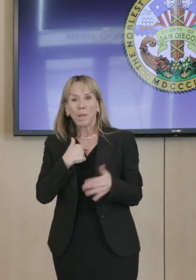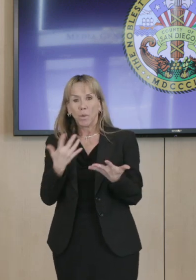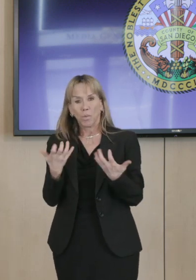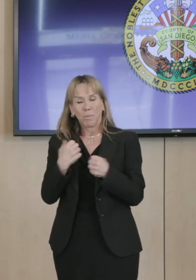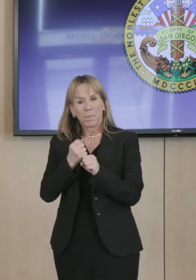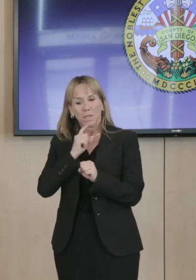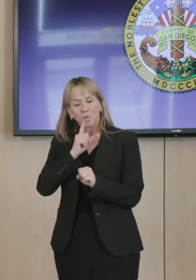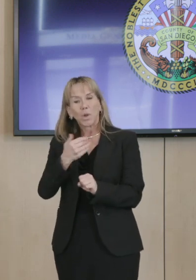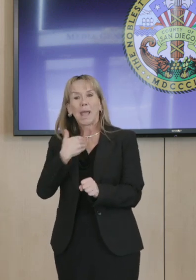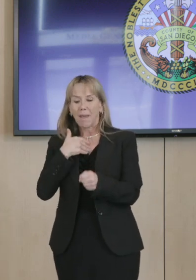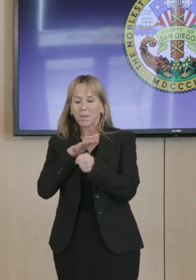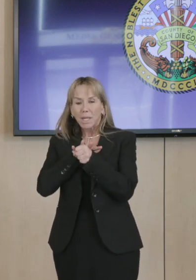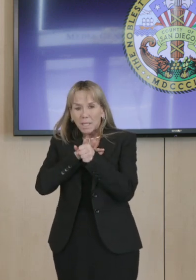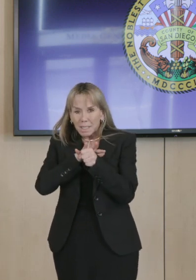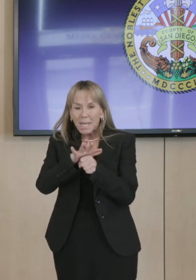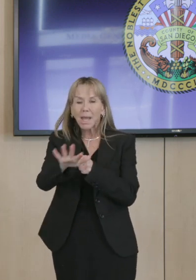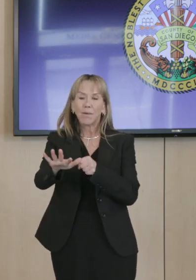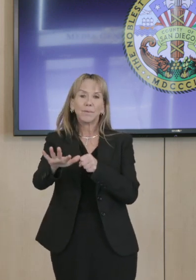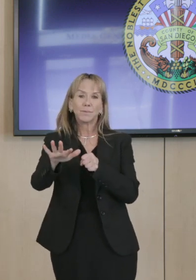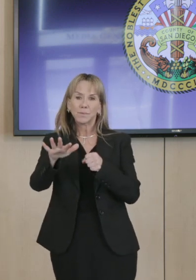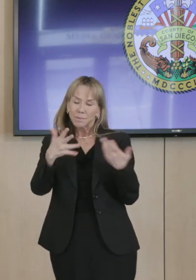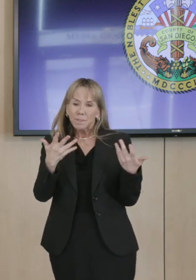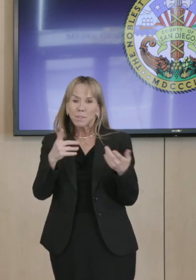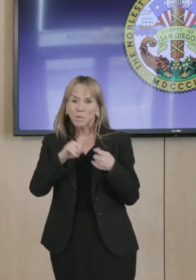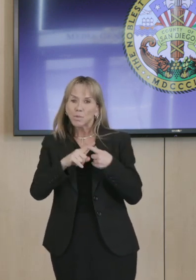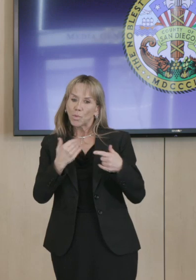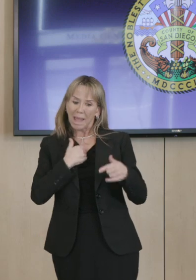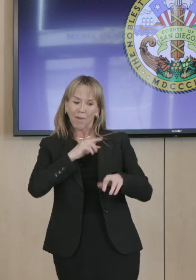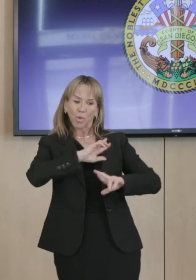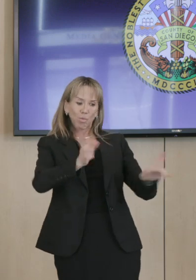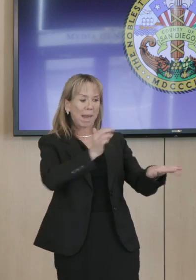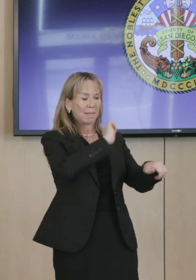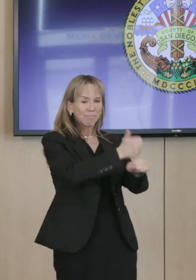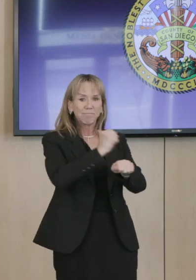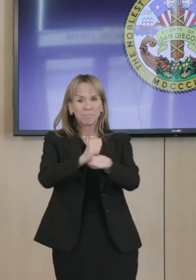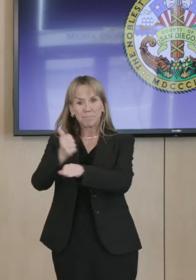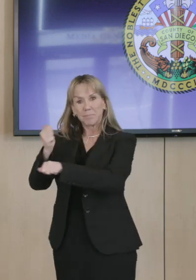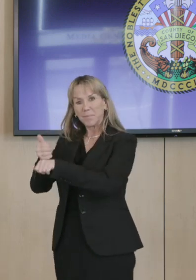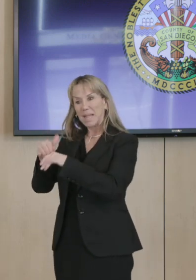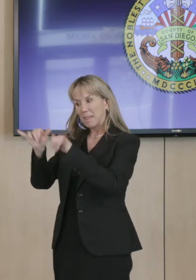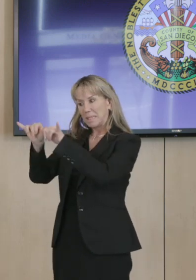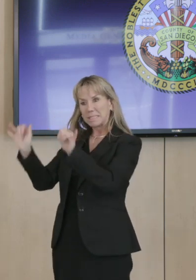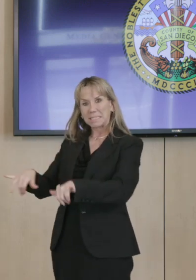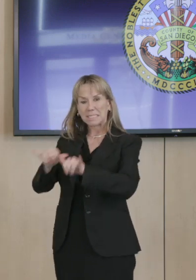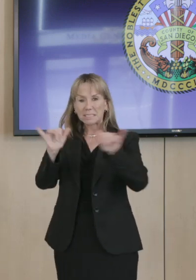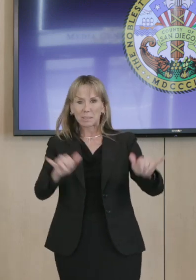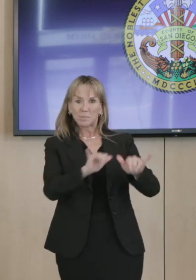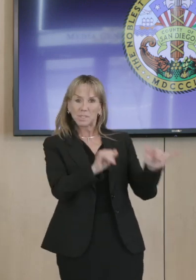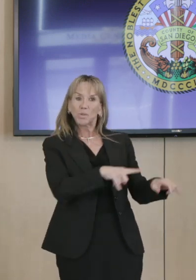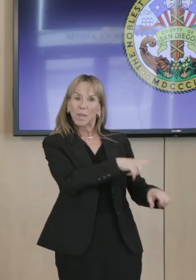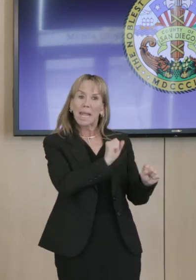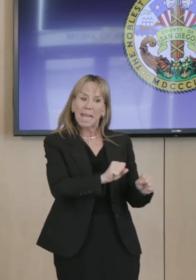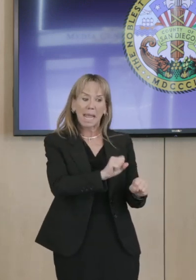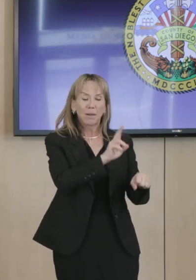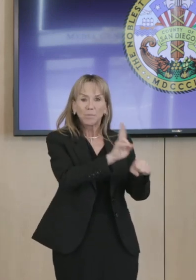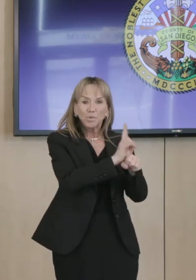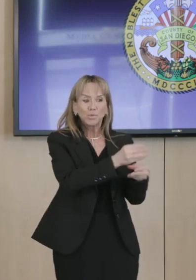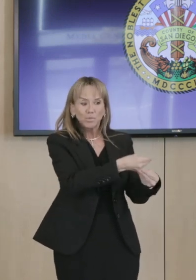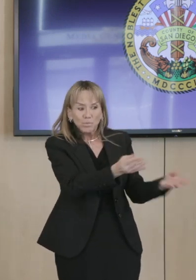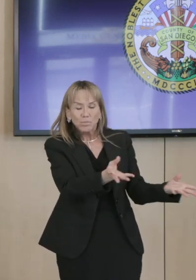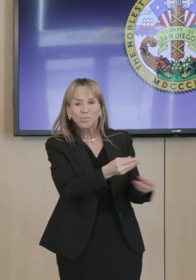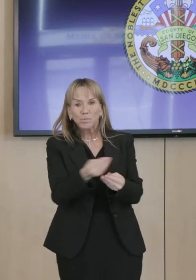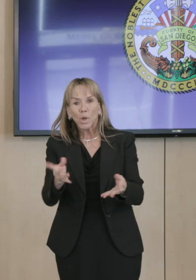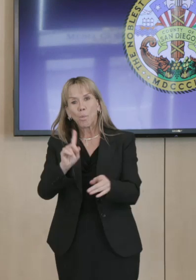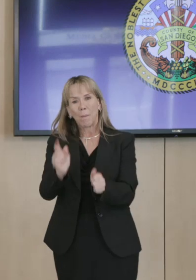enough to judiciously put in place systems so that we can distribute the ventilators where